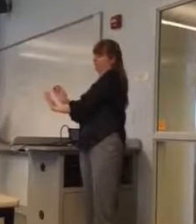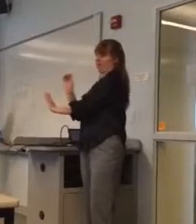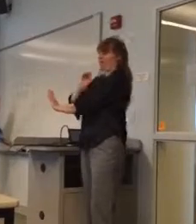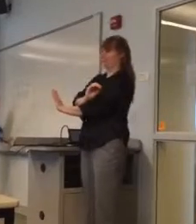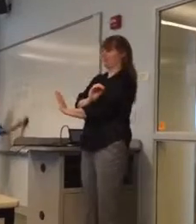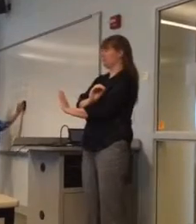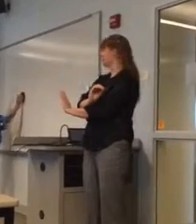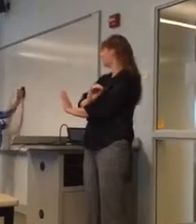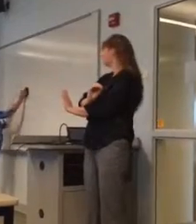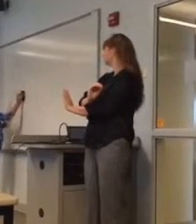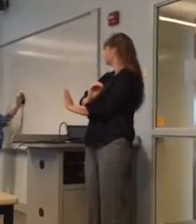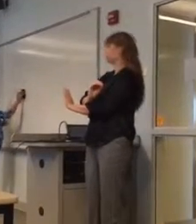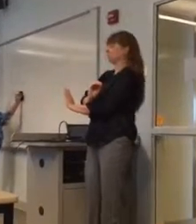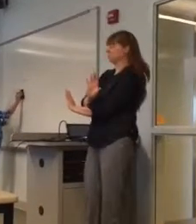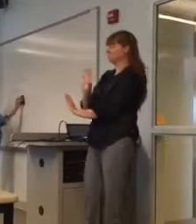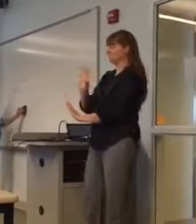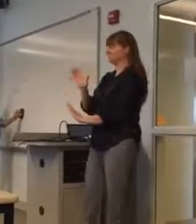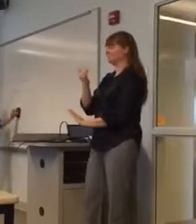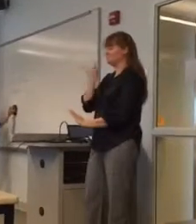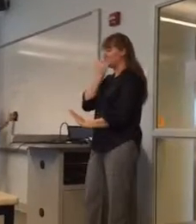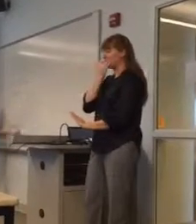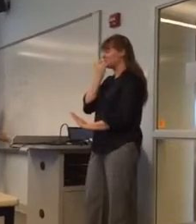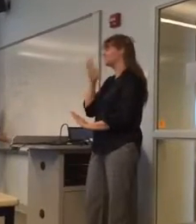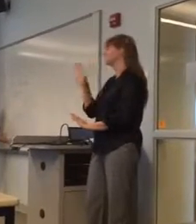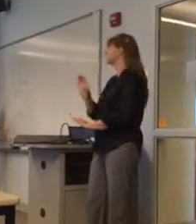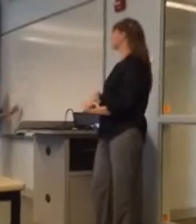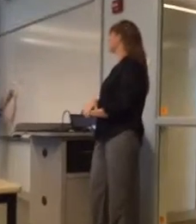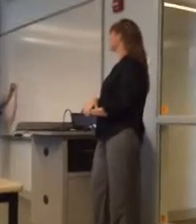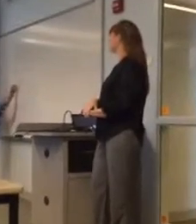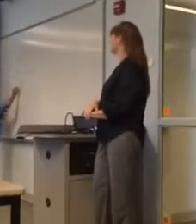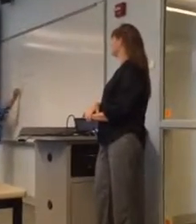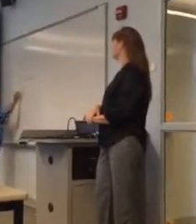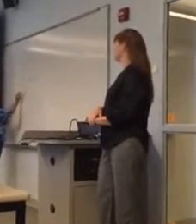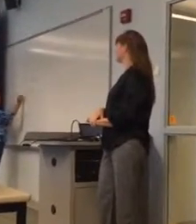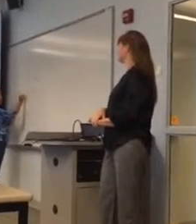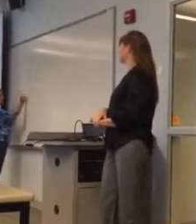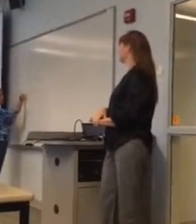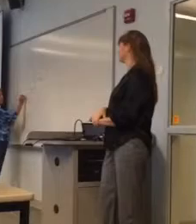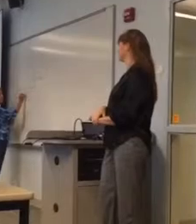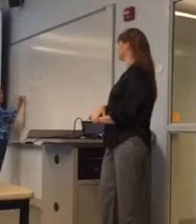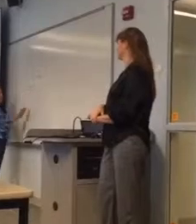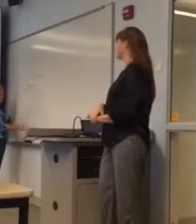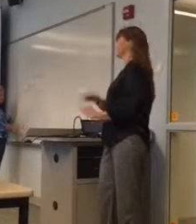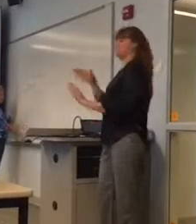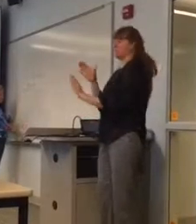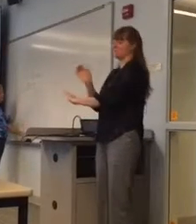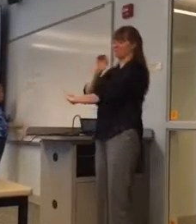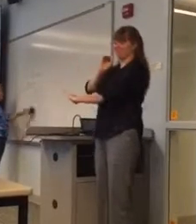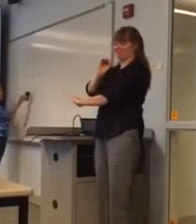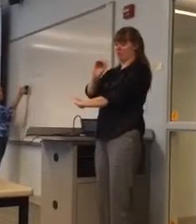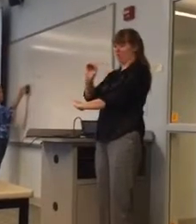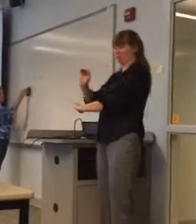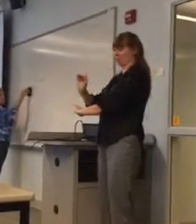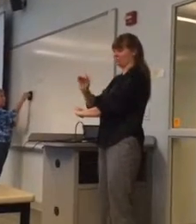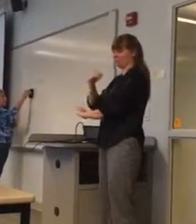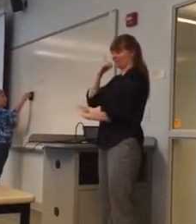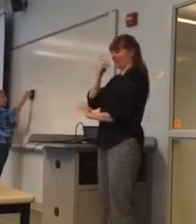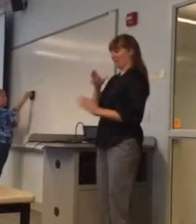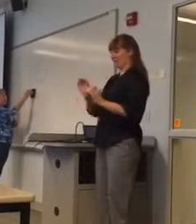Well, actually, that's incorrect. They must have been zeros in front of it. If they had been behind it, we would have seen them